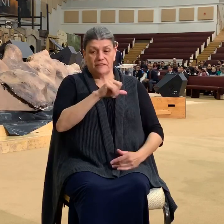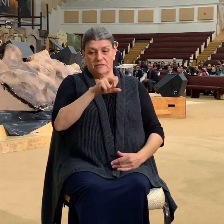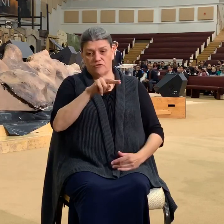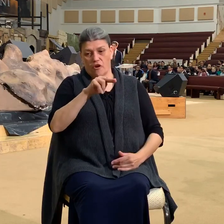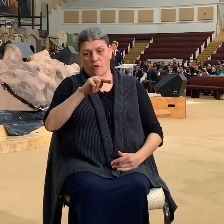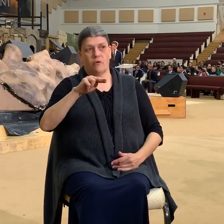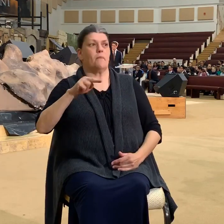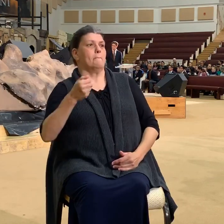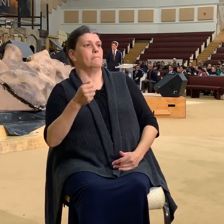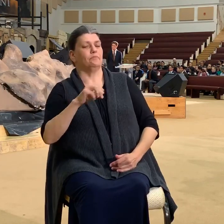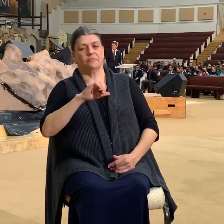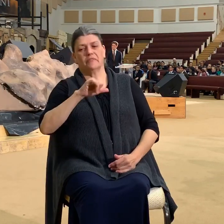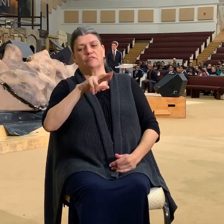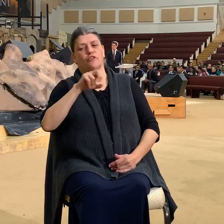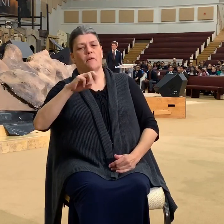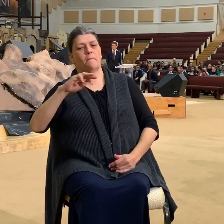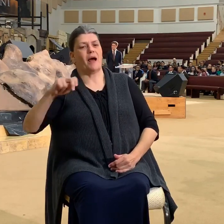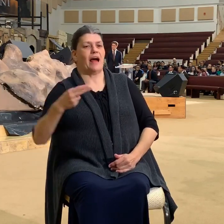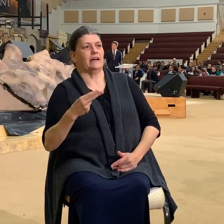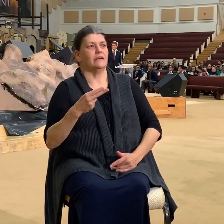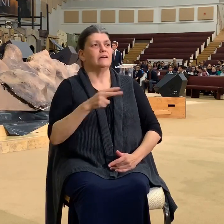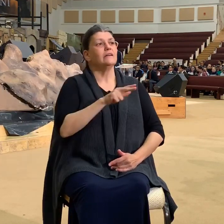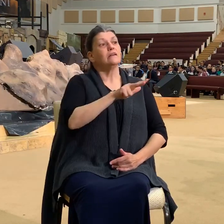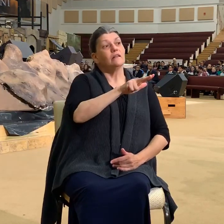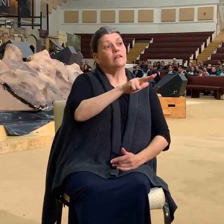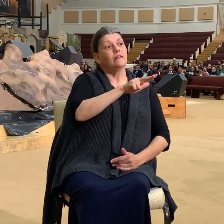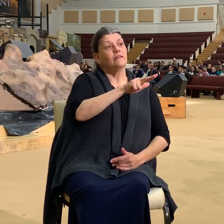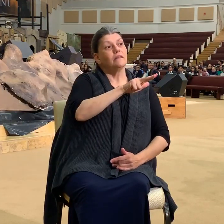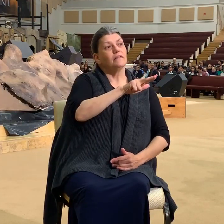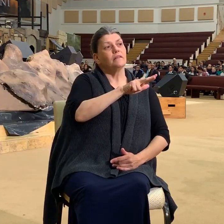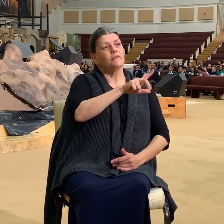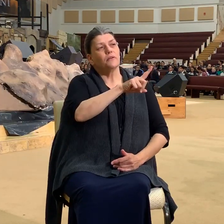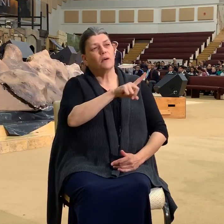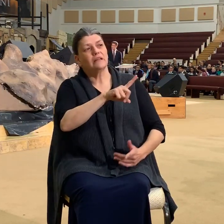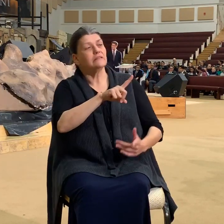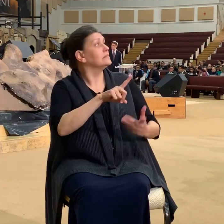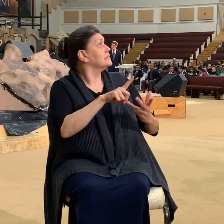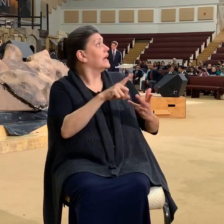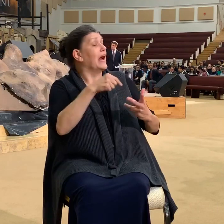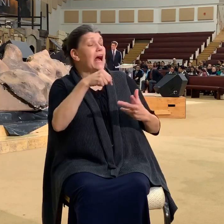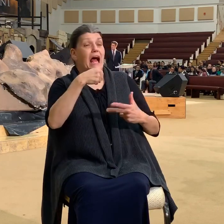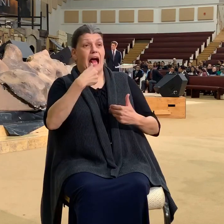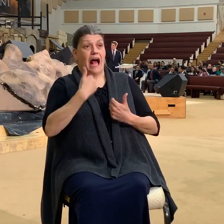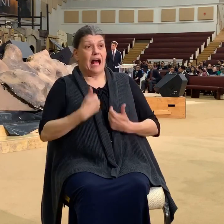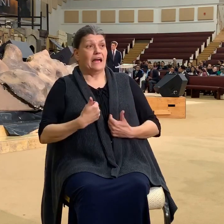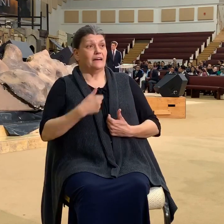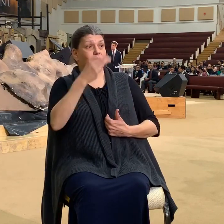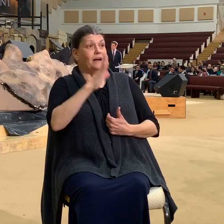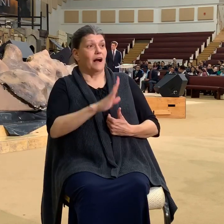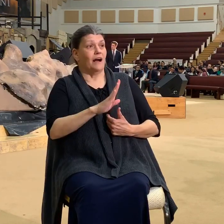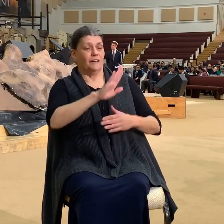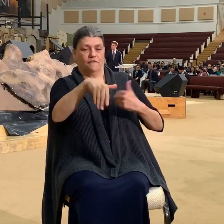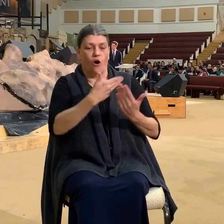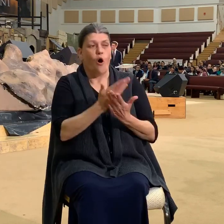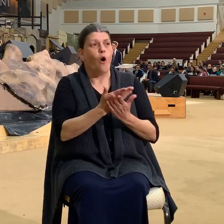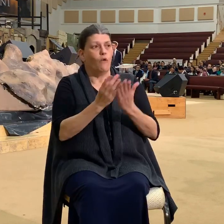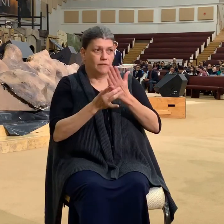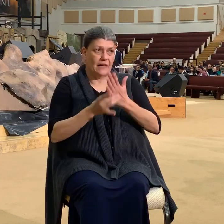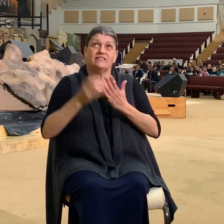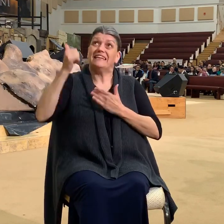32:27. "Behold, I am the God of all flesh." Luke